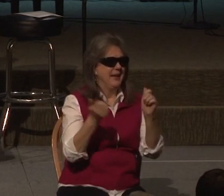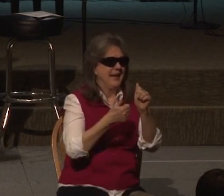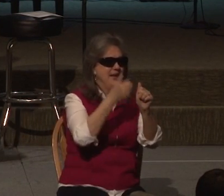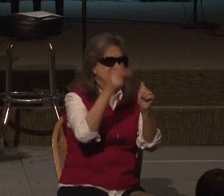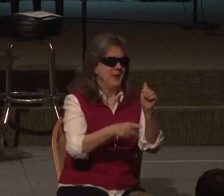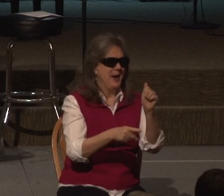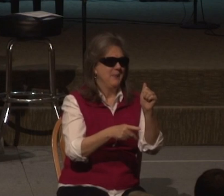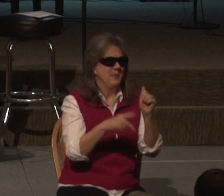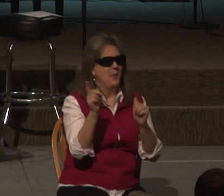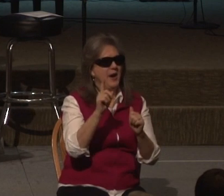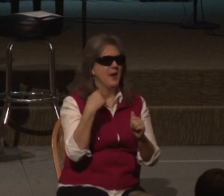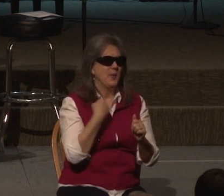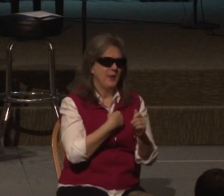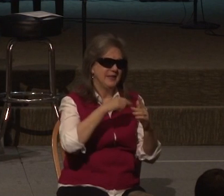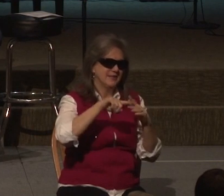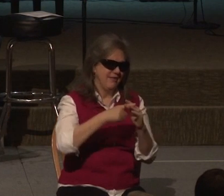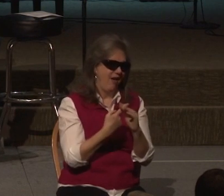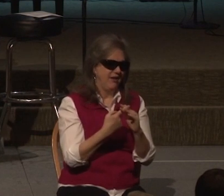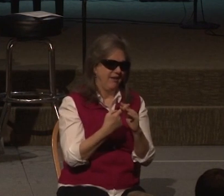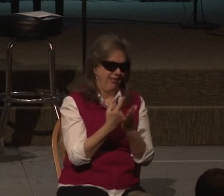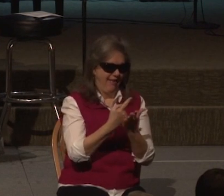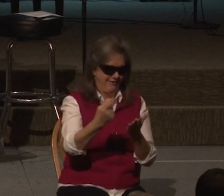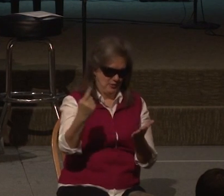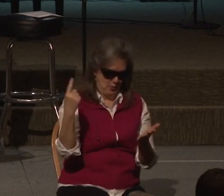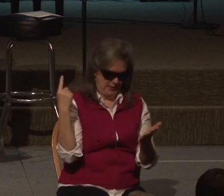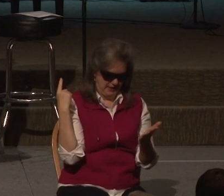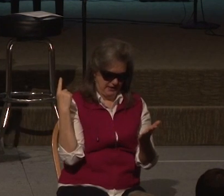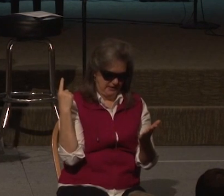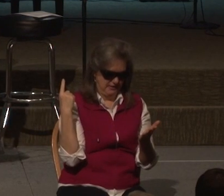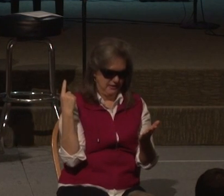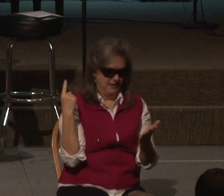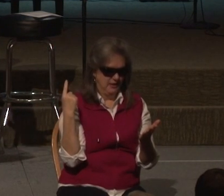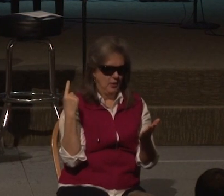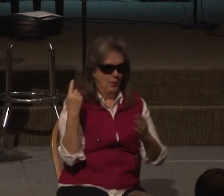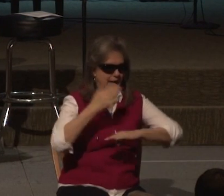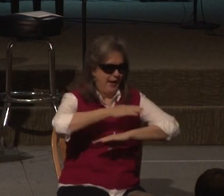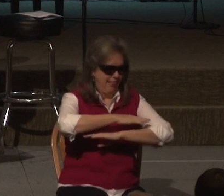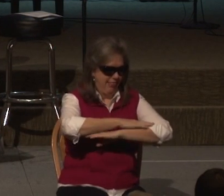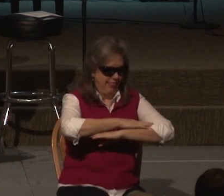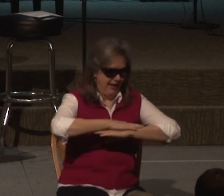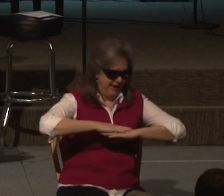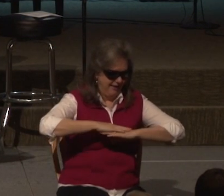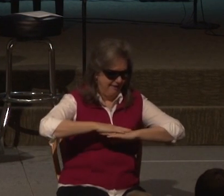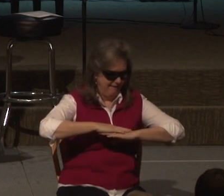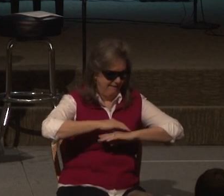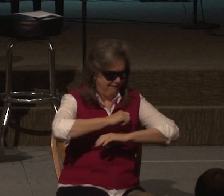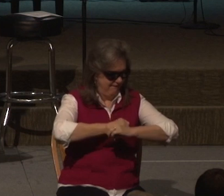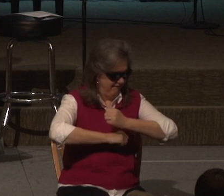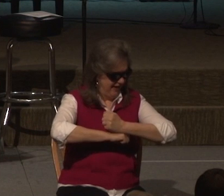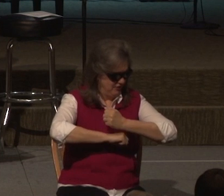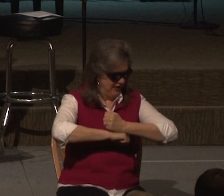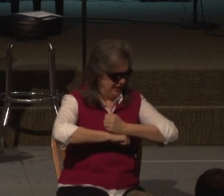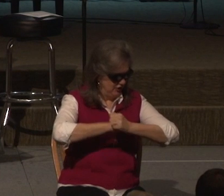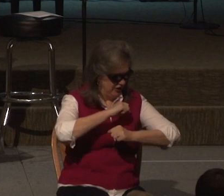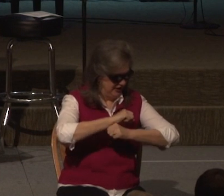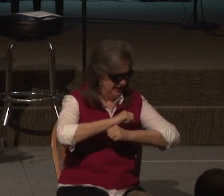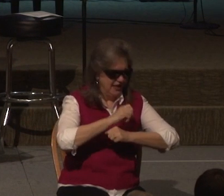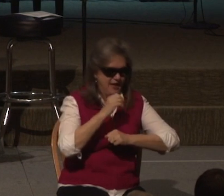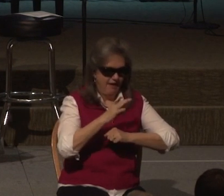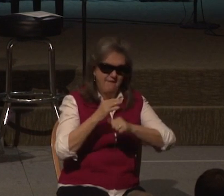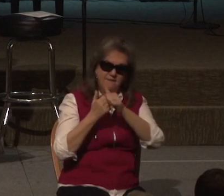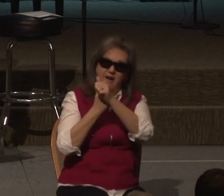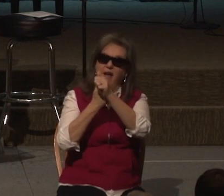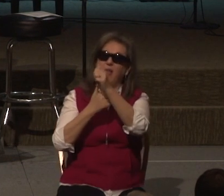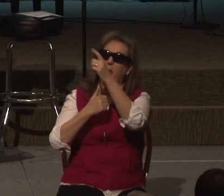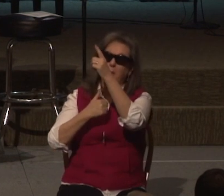little bit of where we started last week. All right, we laid this foundation. And part of this foundation of Follow Me